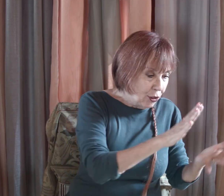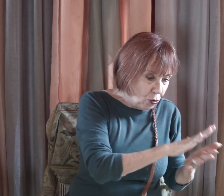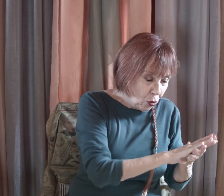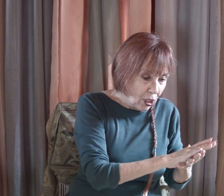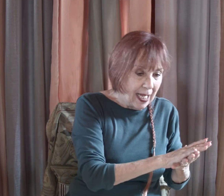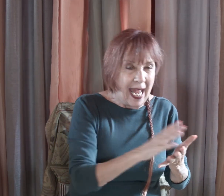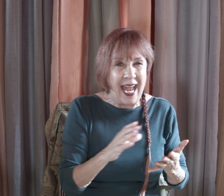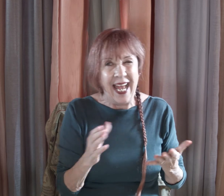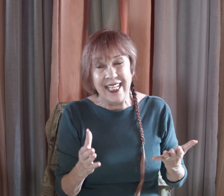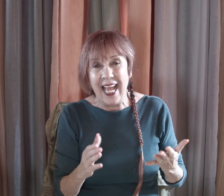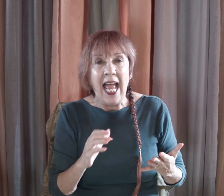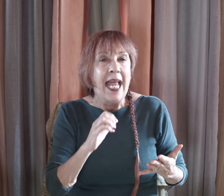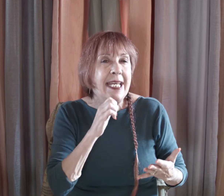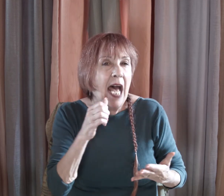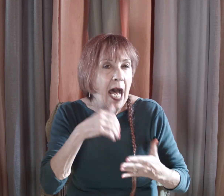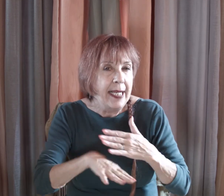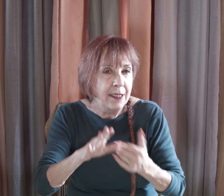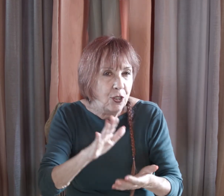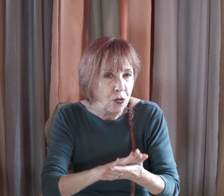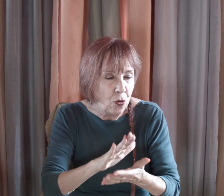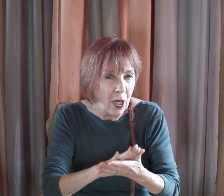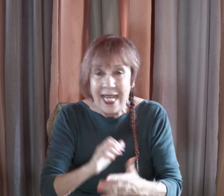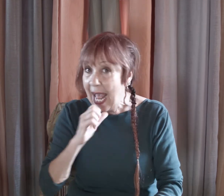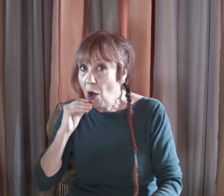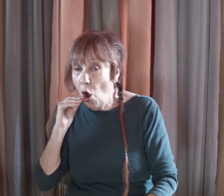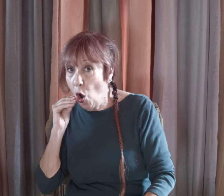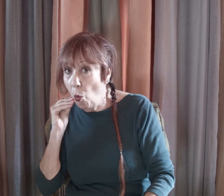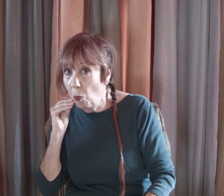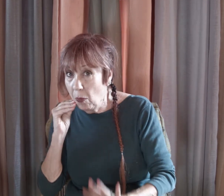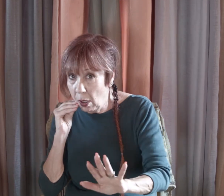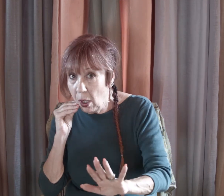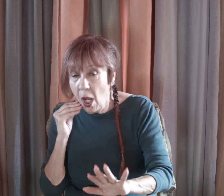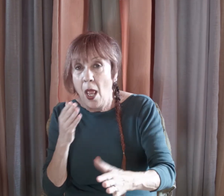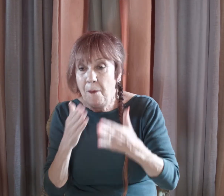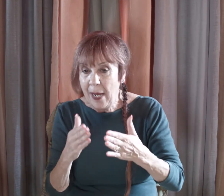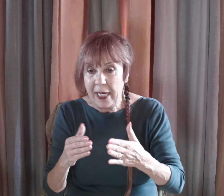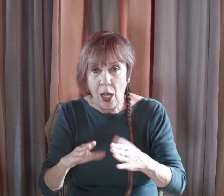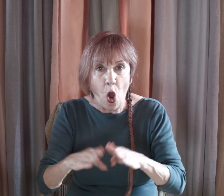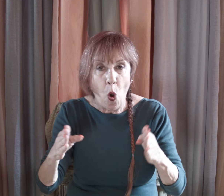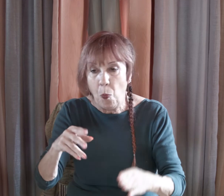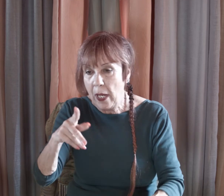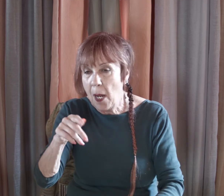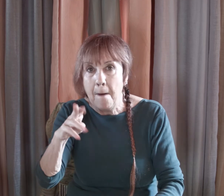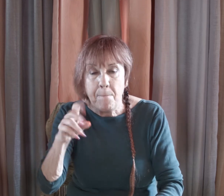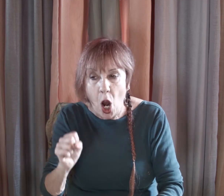instead of home because we're looking at maybe we could put kids in recreation in parks or in